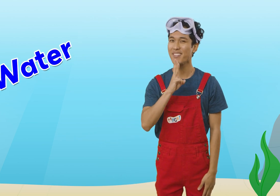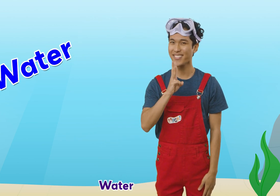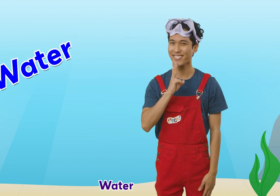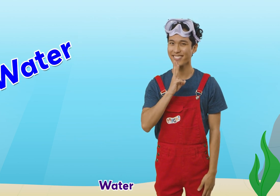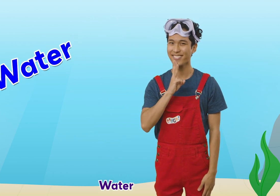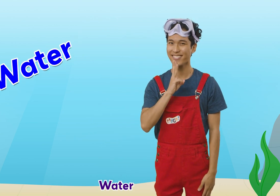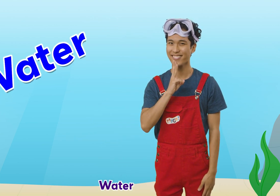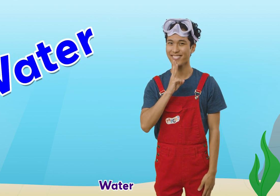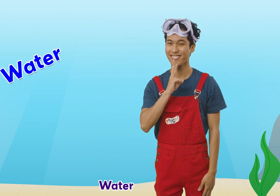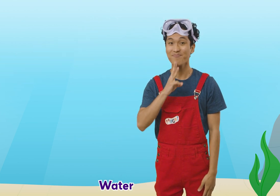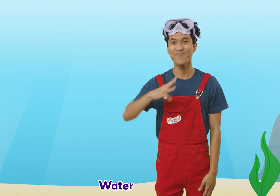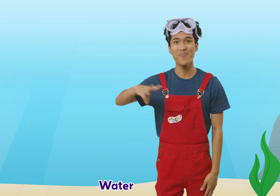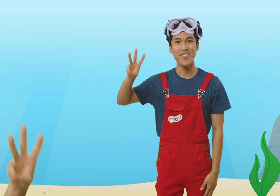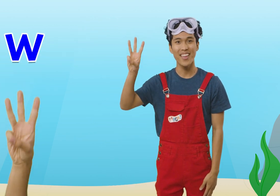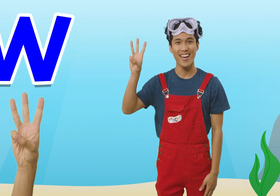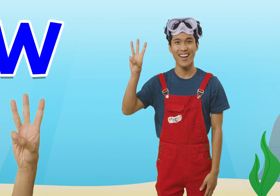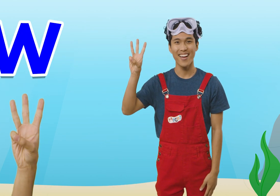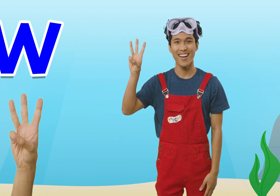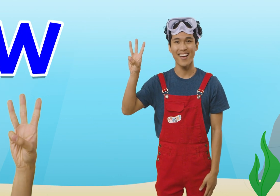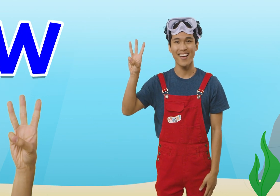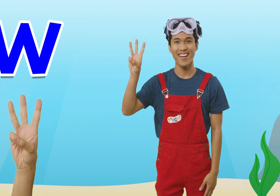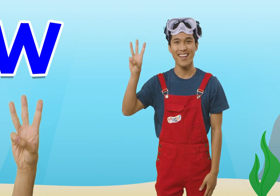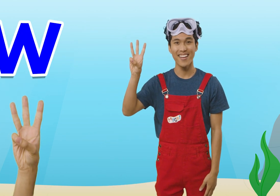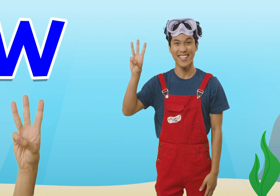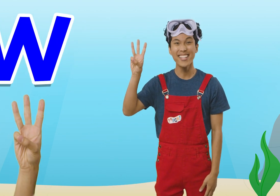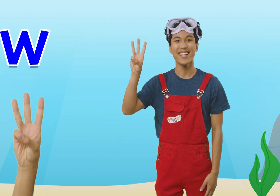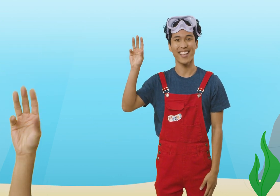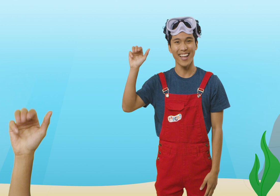Water. W A